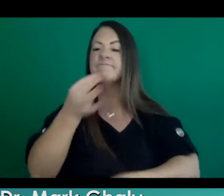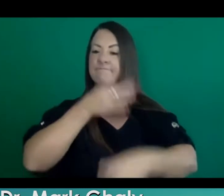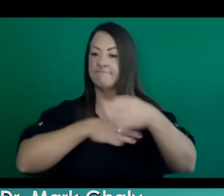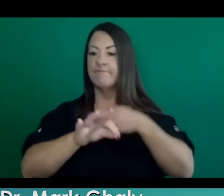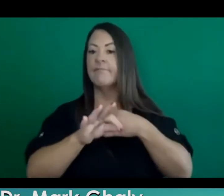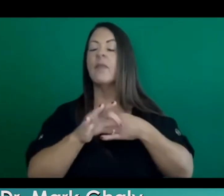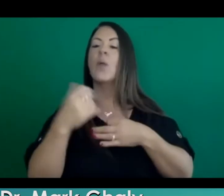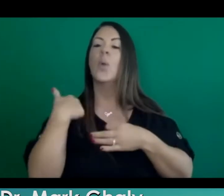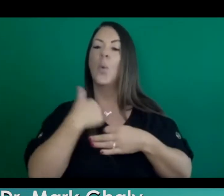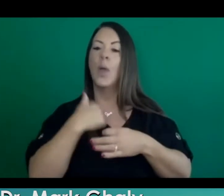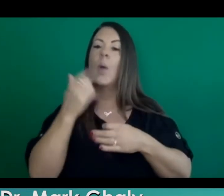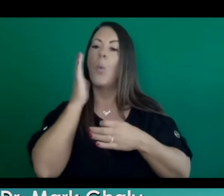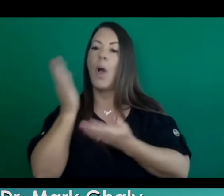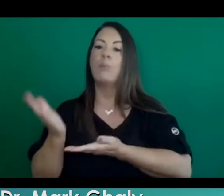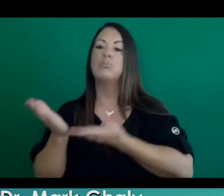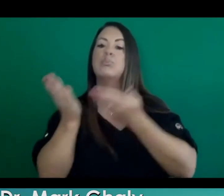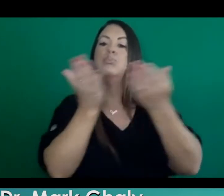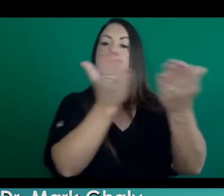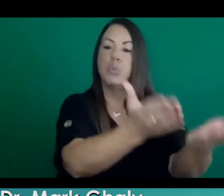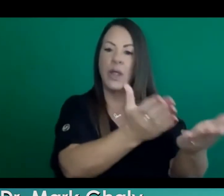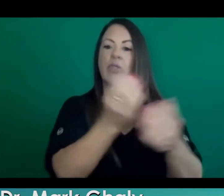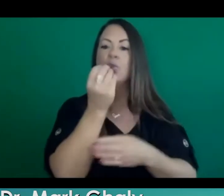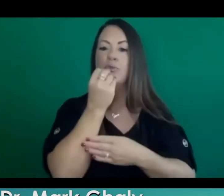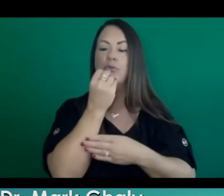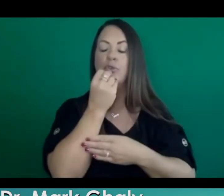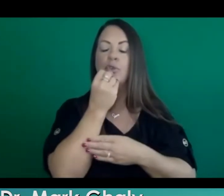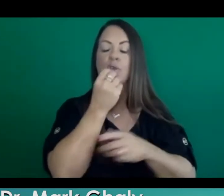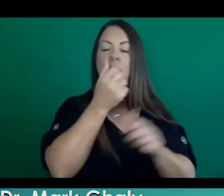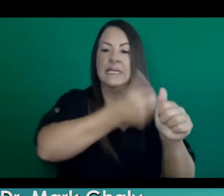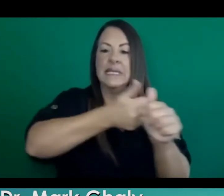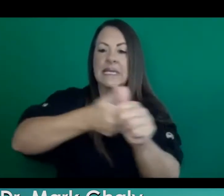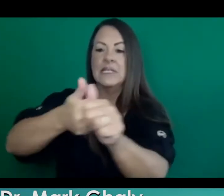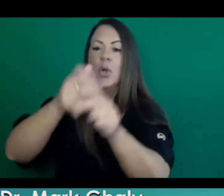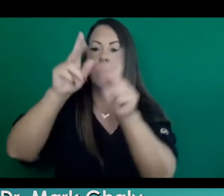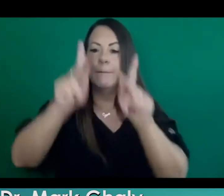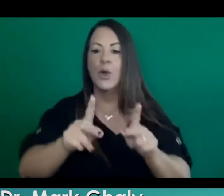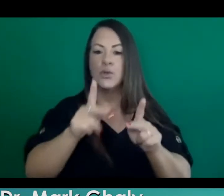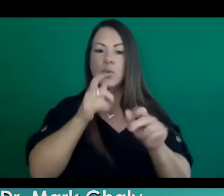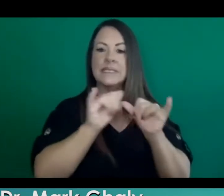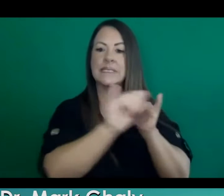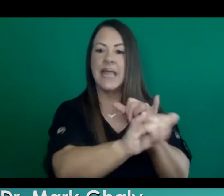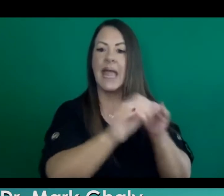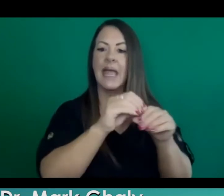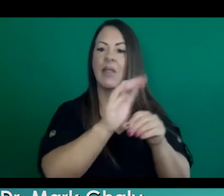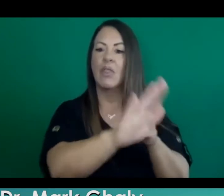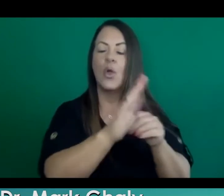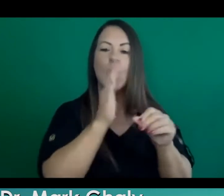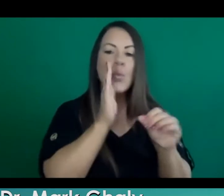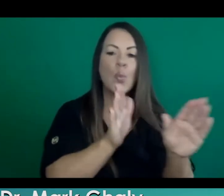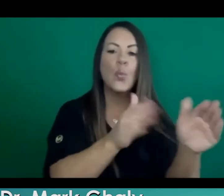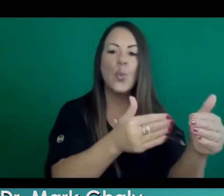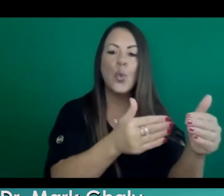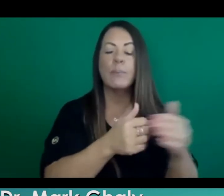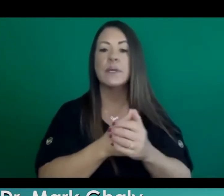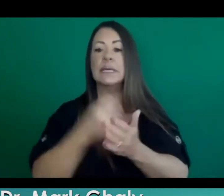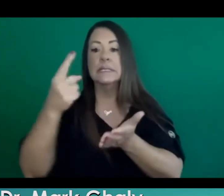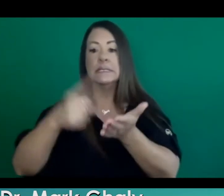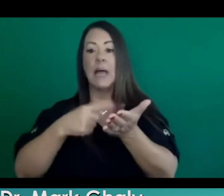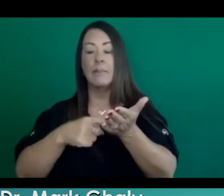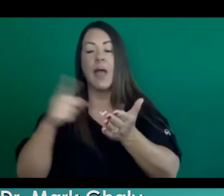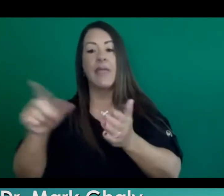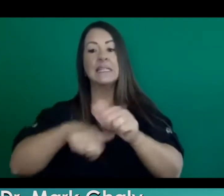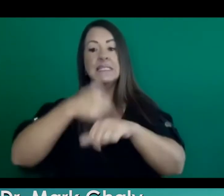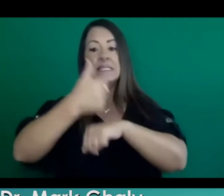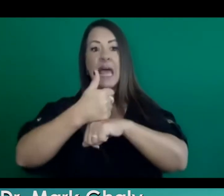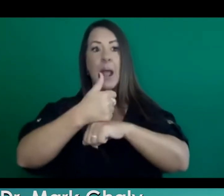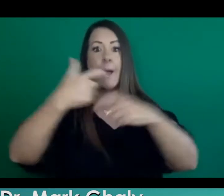delivered to where the person is staying and sleeping. Families might enjoy a tent structure within the shelter so that they